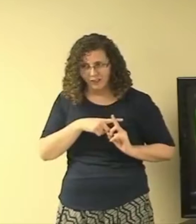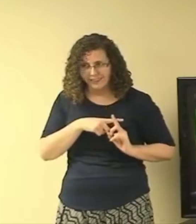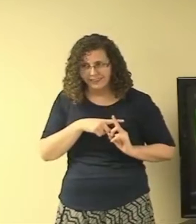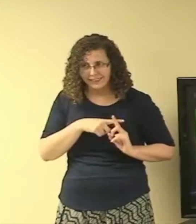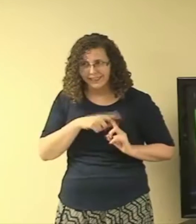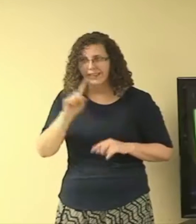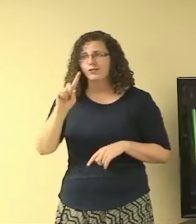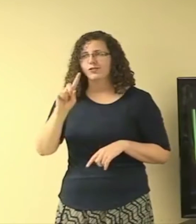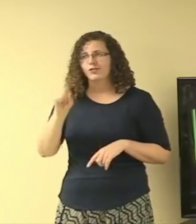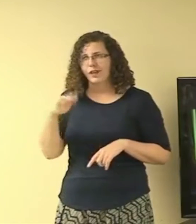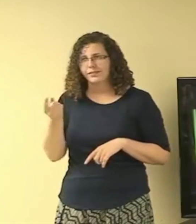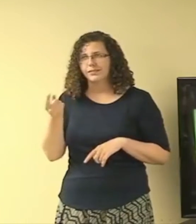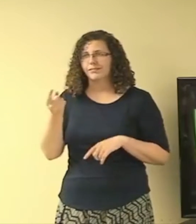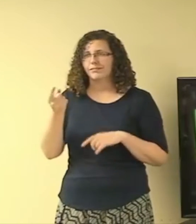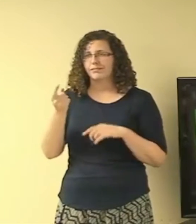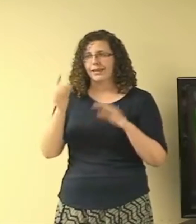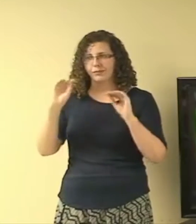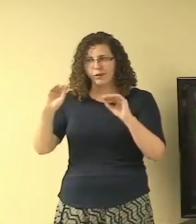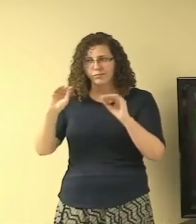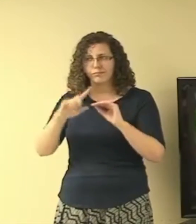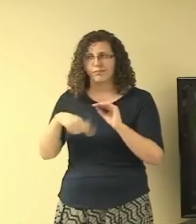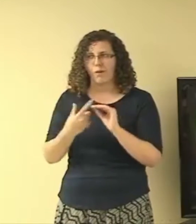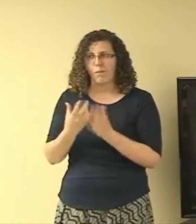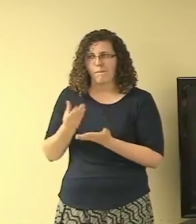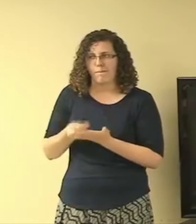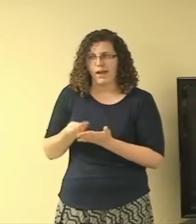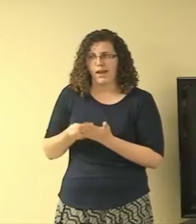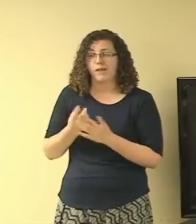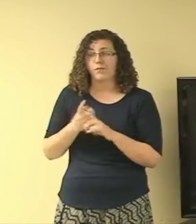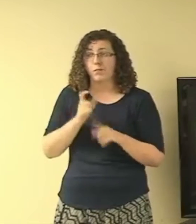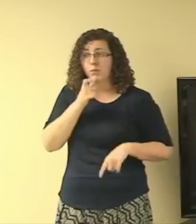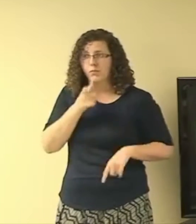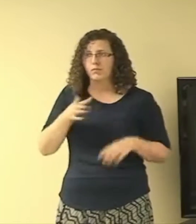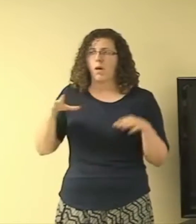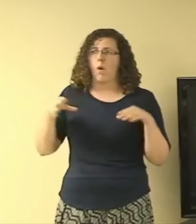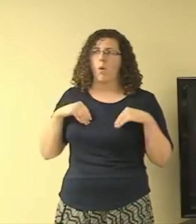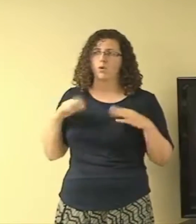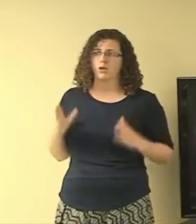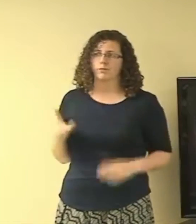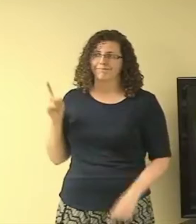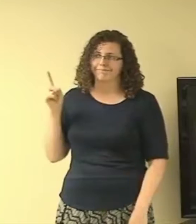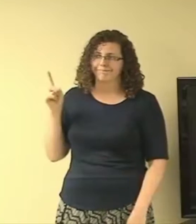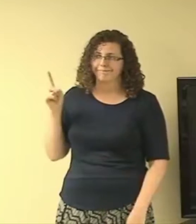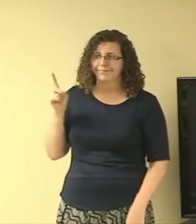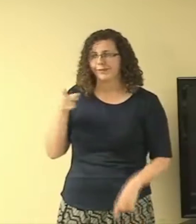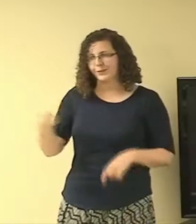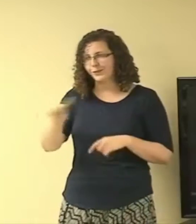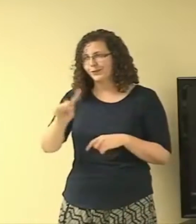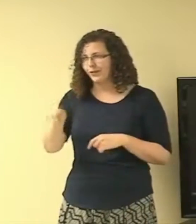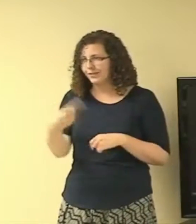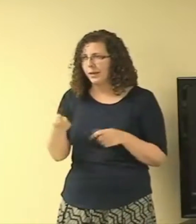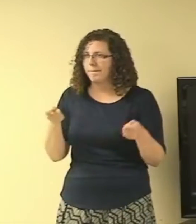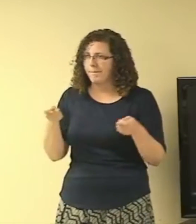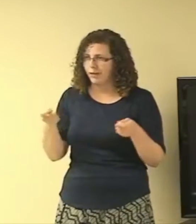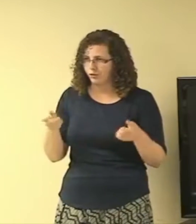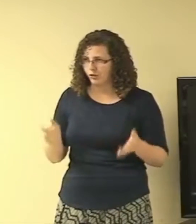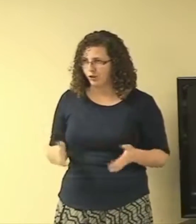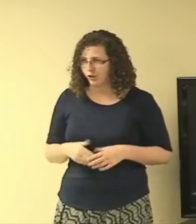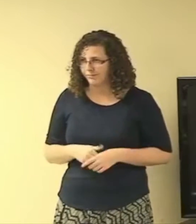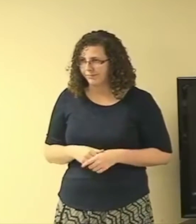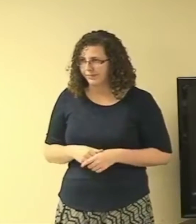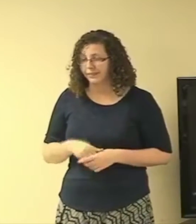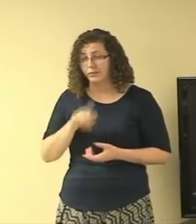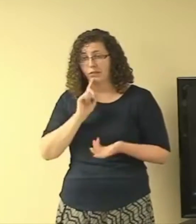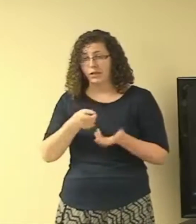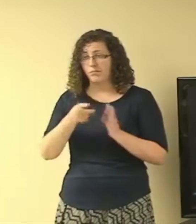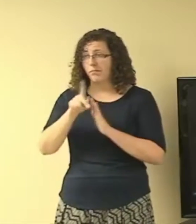just an instruction on money from the owner of the castle. And you're just a manager. And one of the management, the